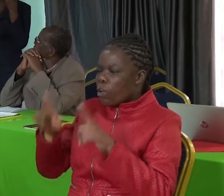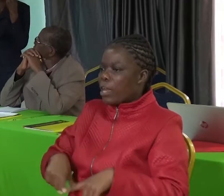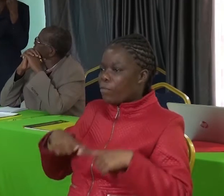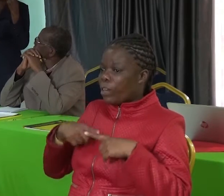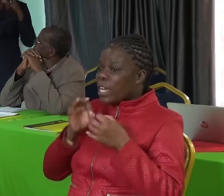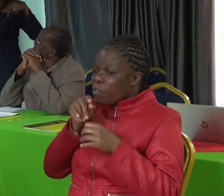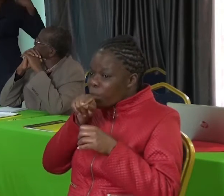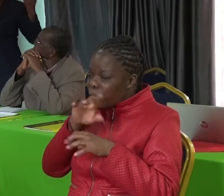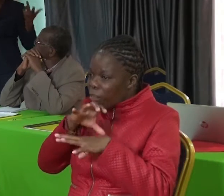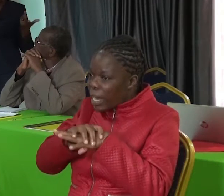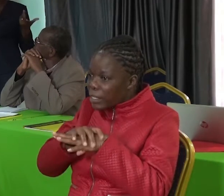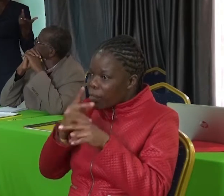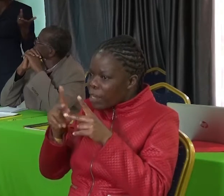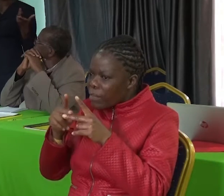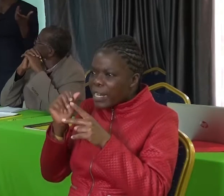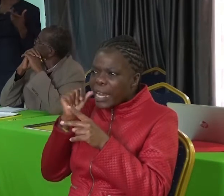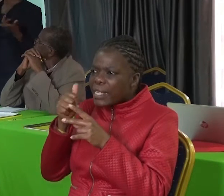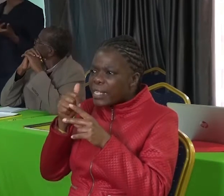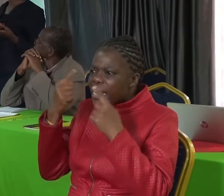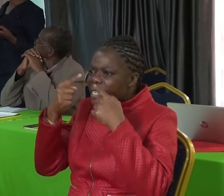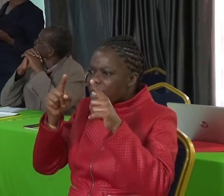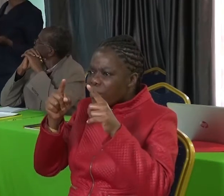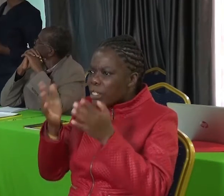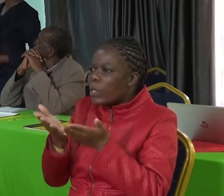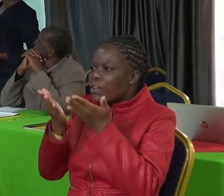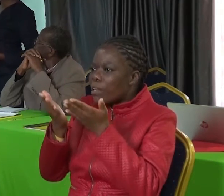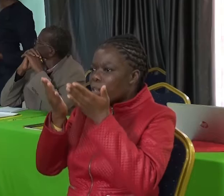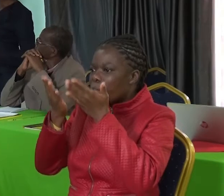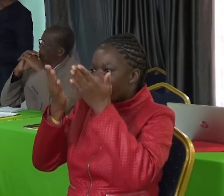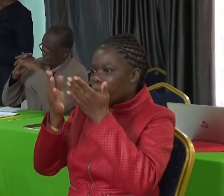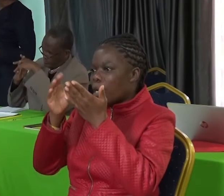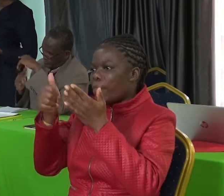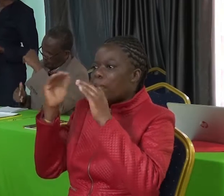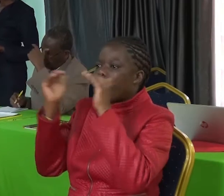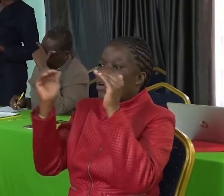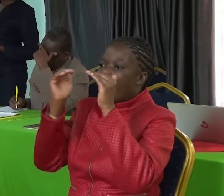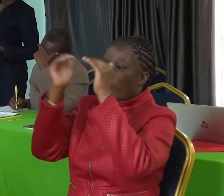success, it might lift them to another level and another one and another one.